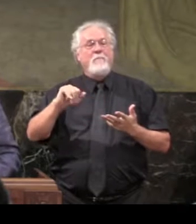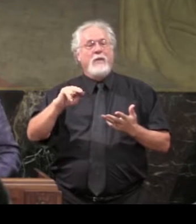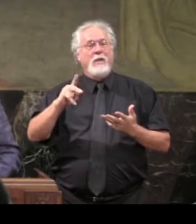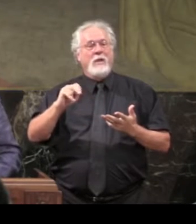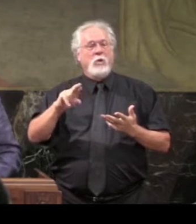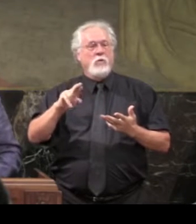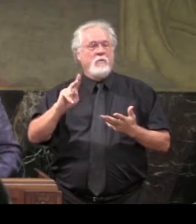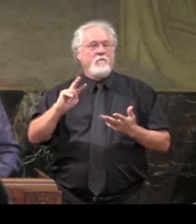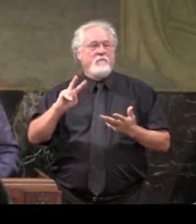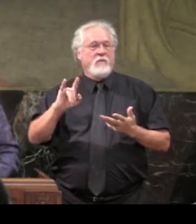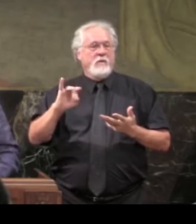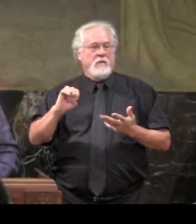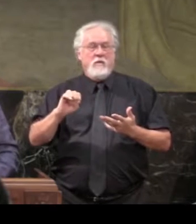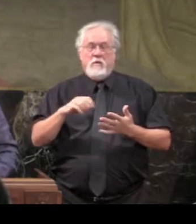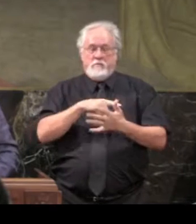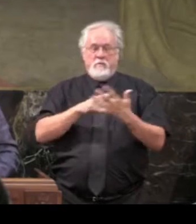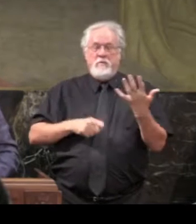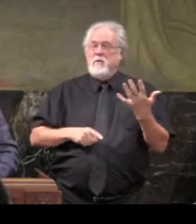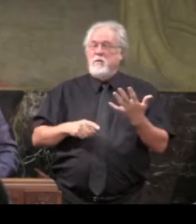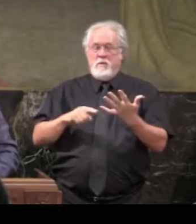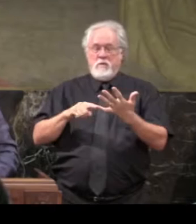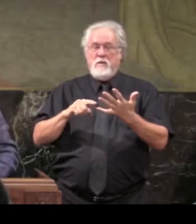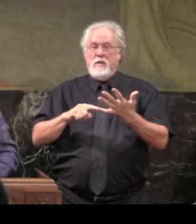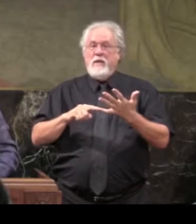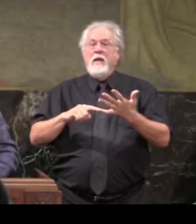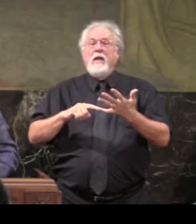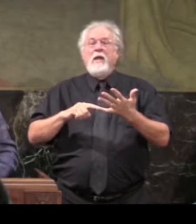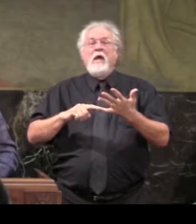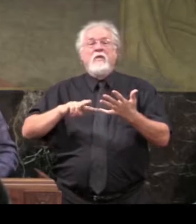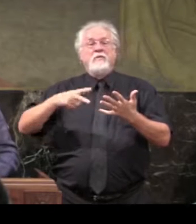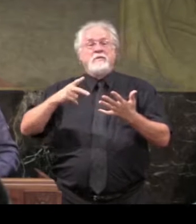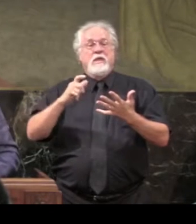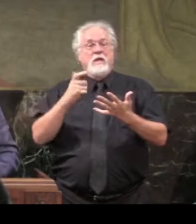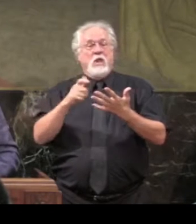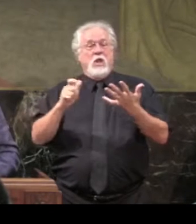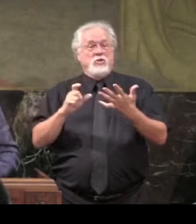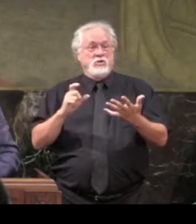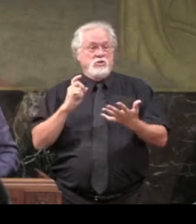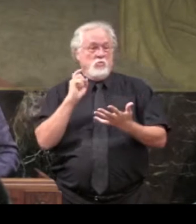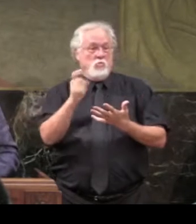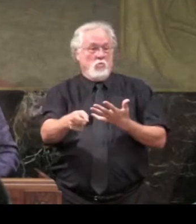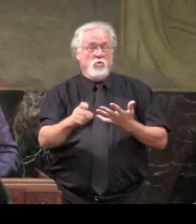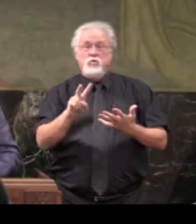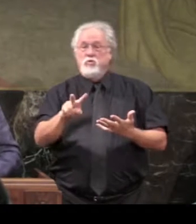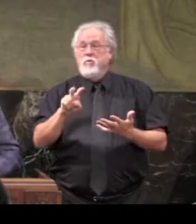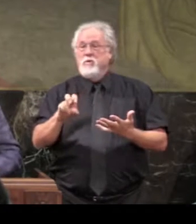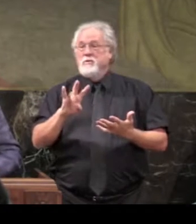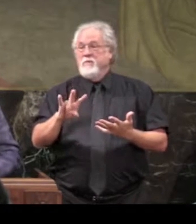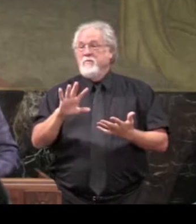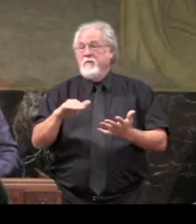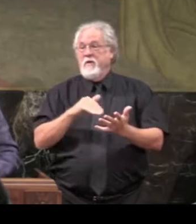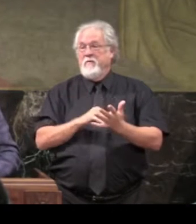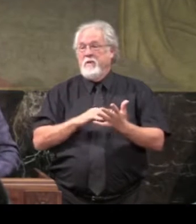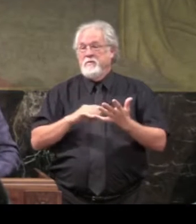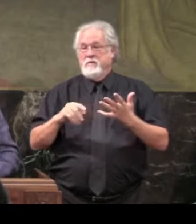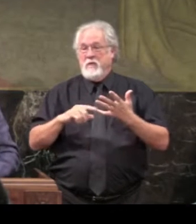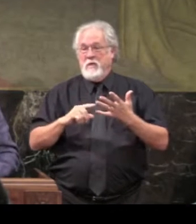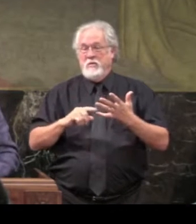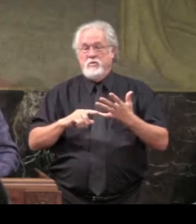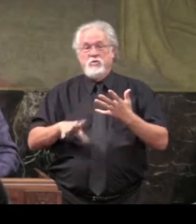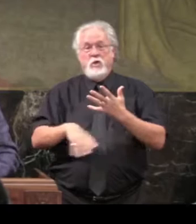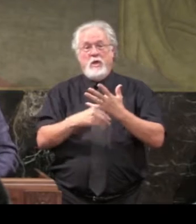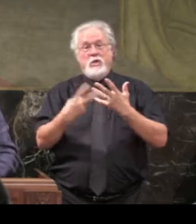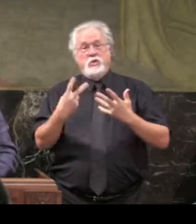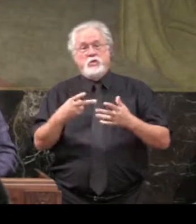Pankerville project, the authority is making its second largest award in the state, almost $275,000 to add 2